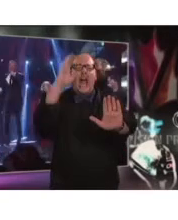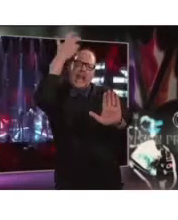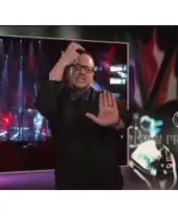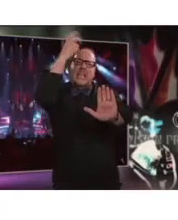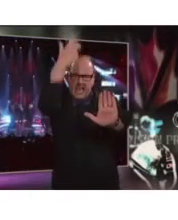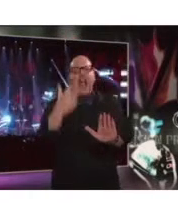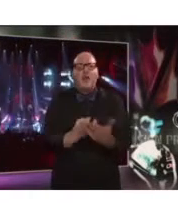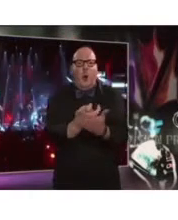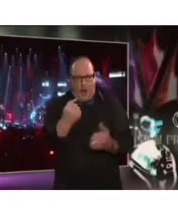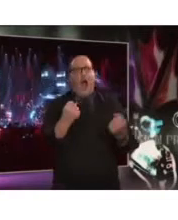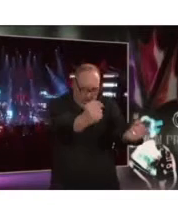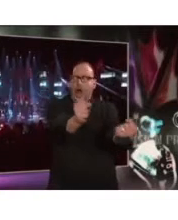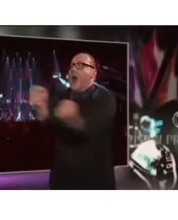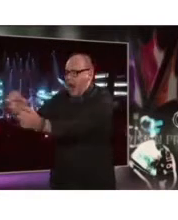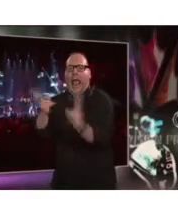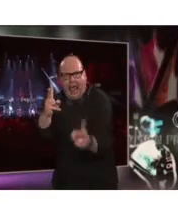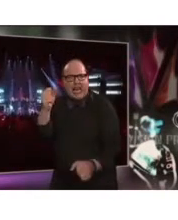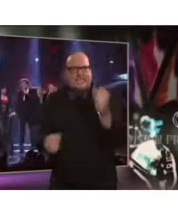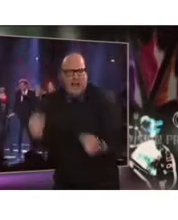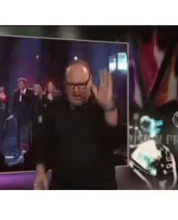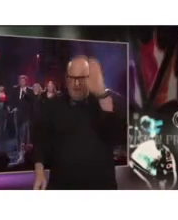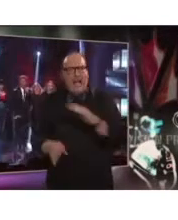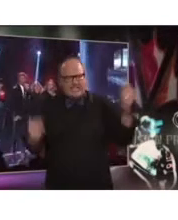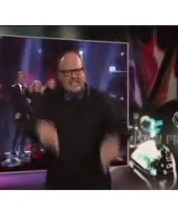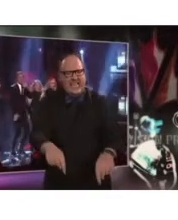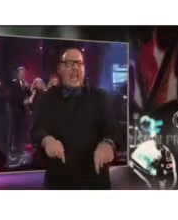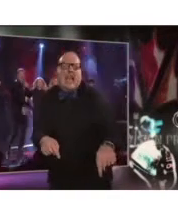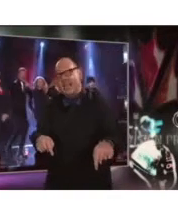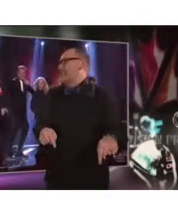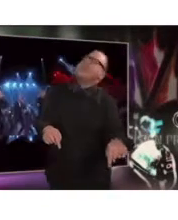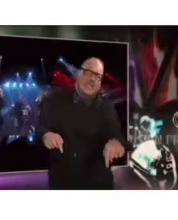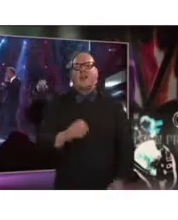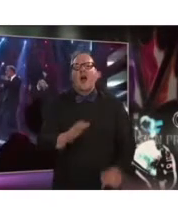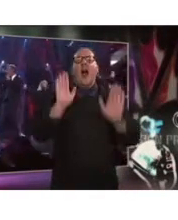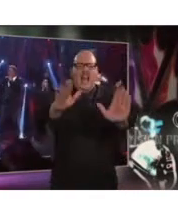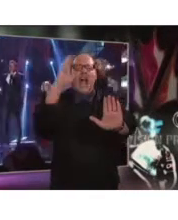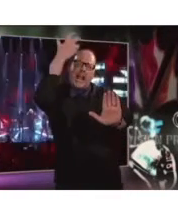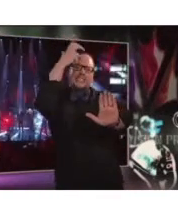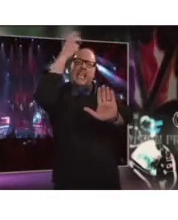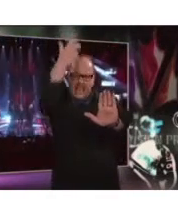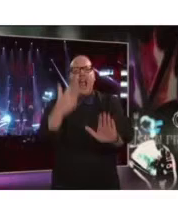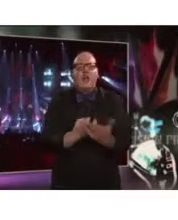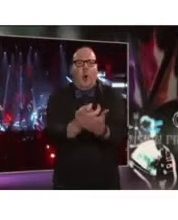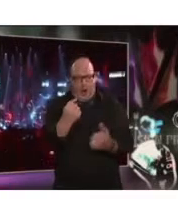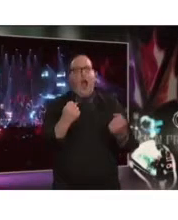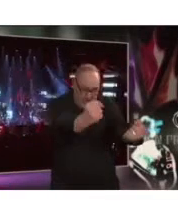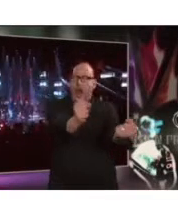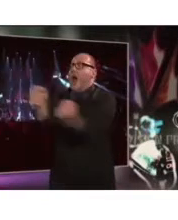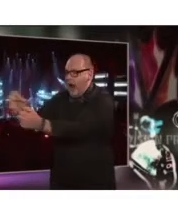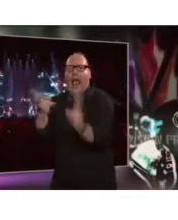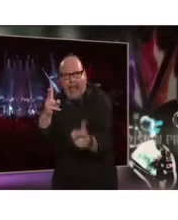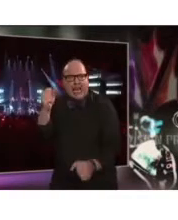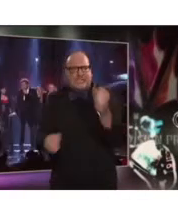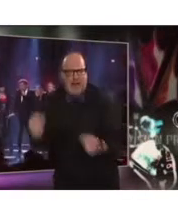fast because they have to sign and talk, and it can be hard. And this is from Eurovision Song Contest. You might have seen this